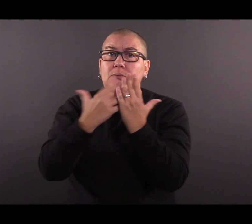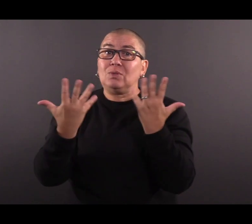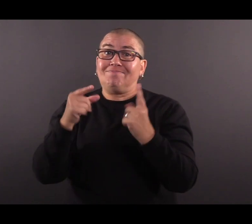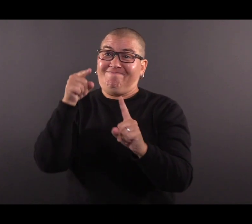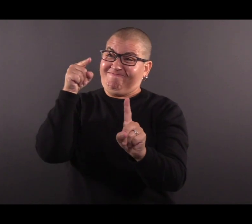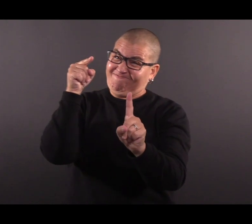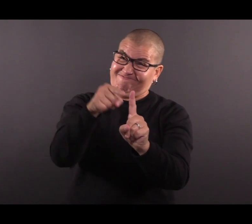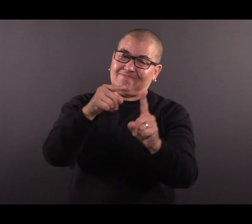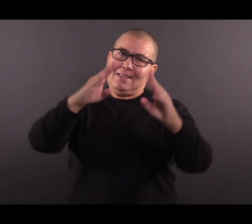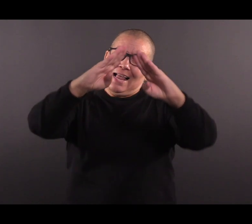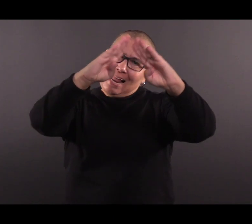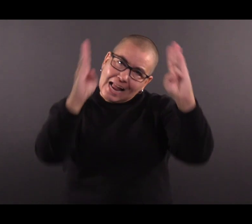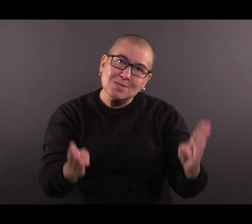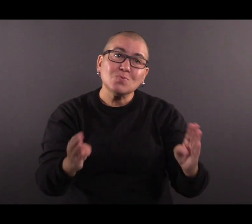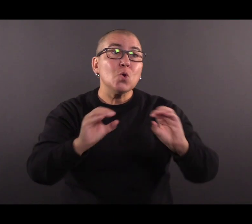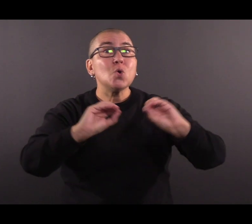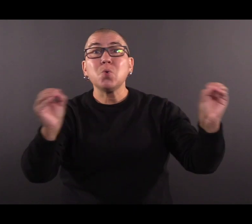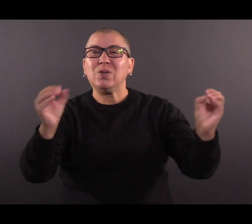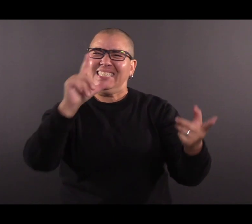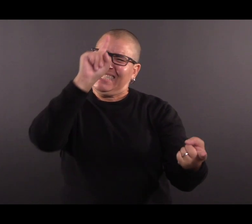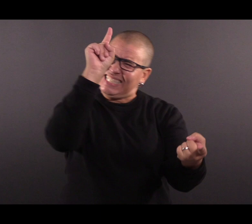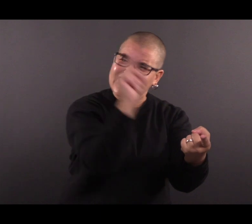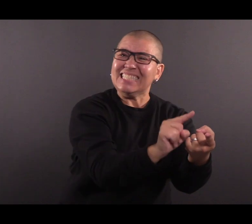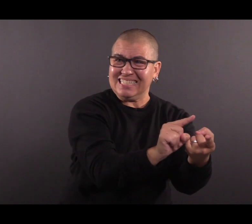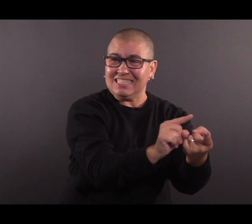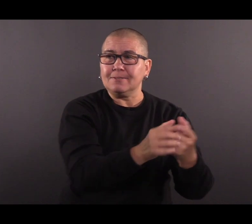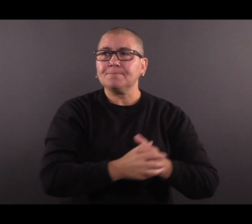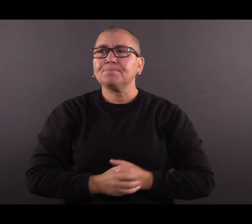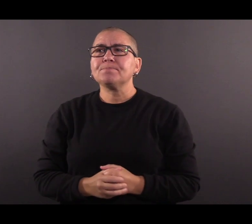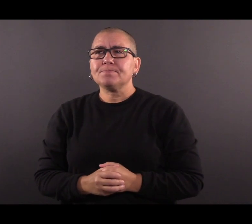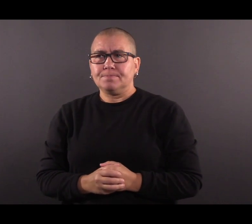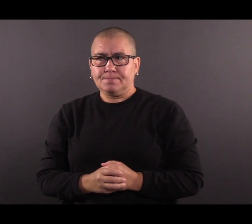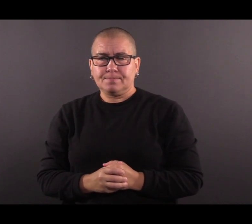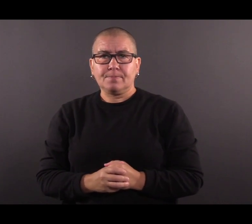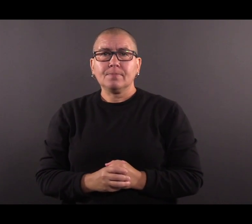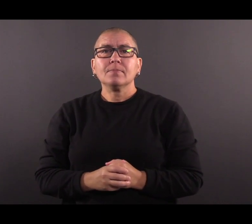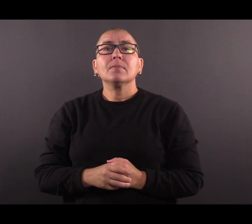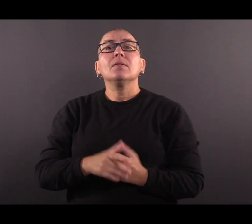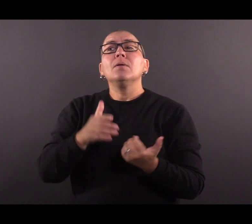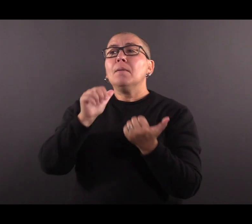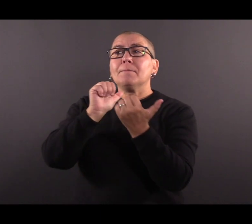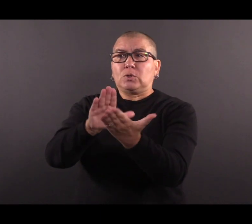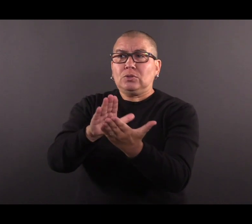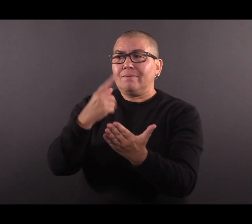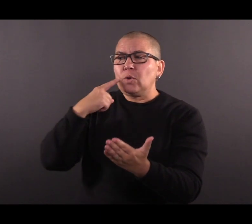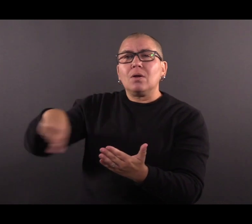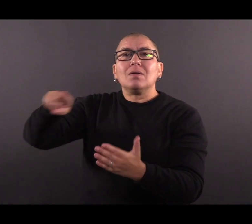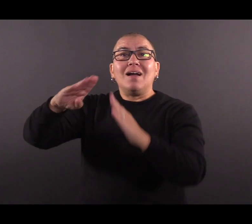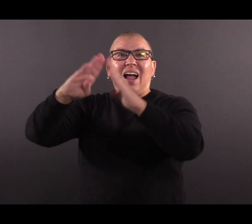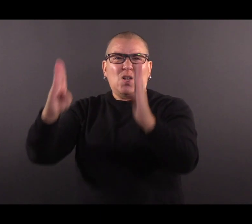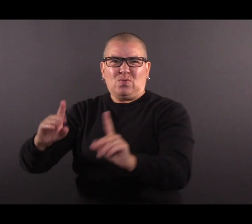ending homelessness for all persons, using a housing first approach,